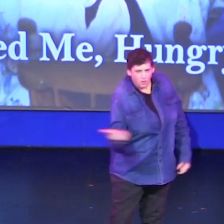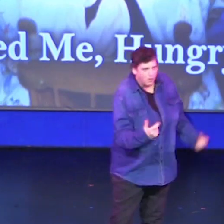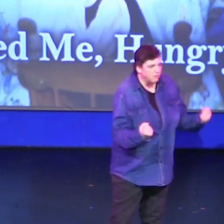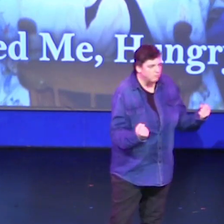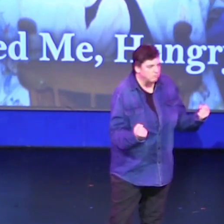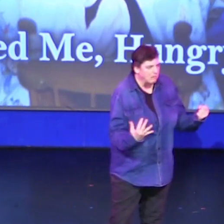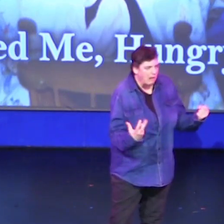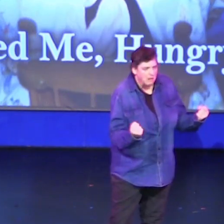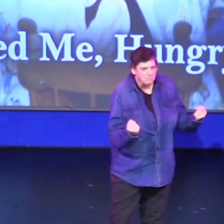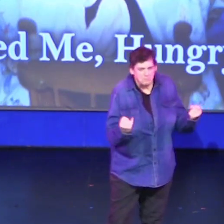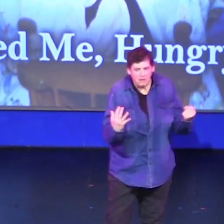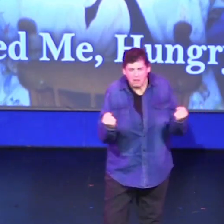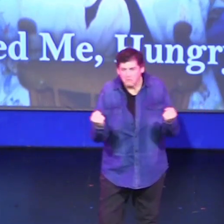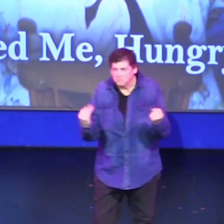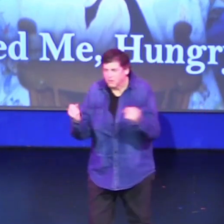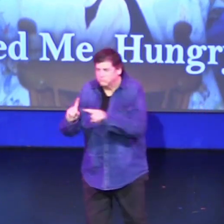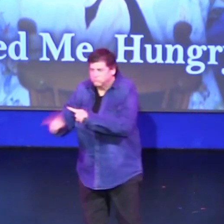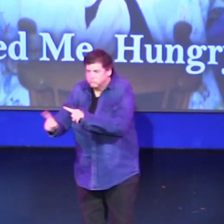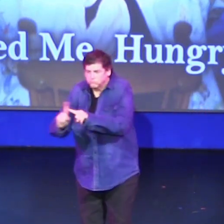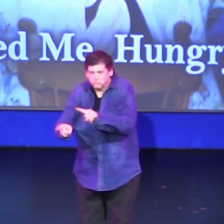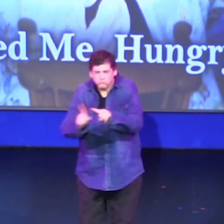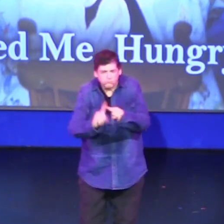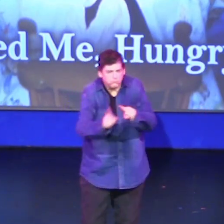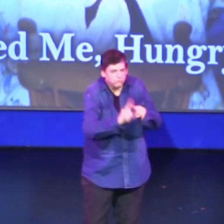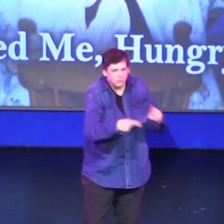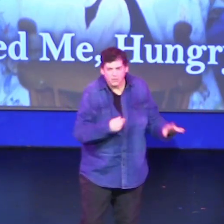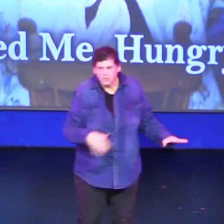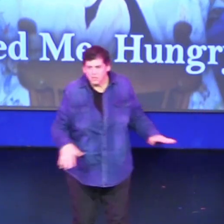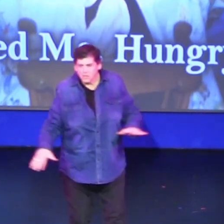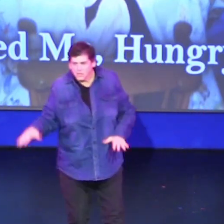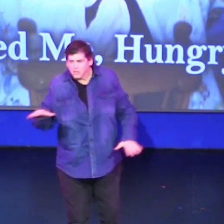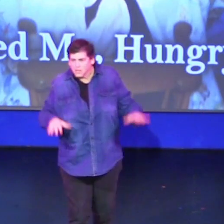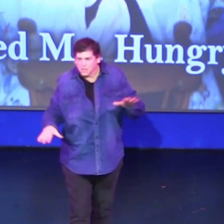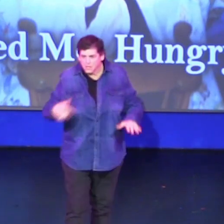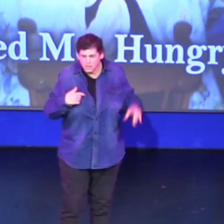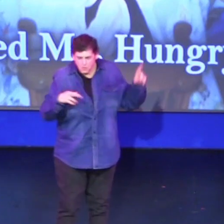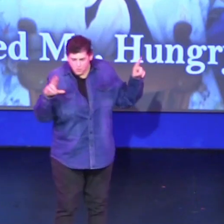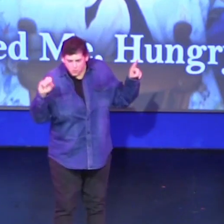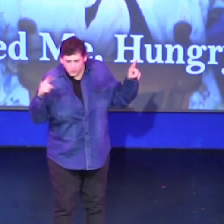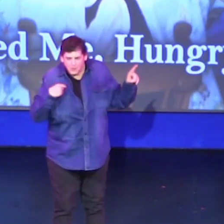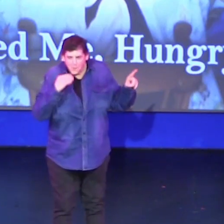It was amazing. All the other students were signing in so many different ways, things I had never seen